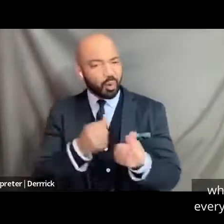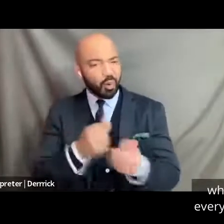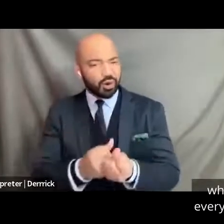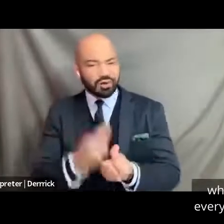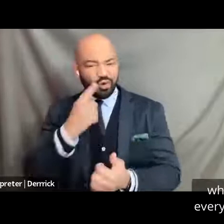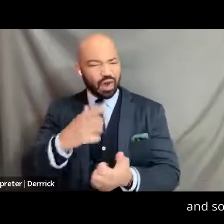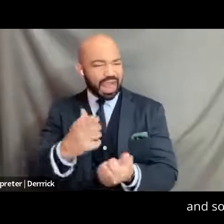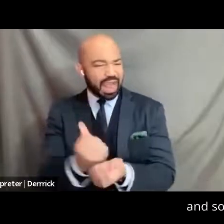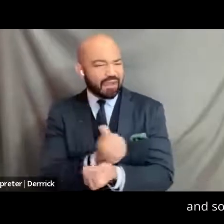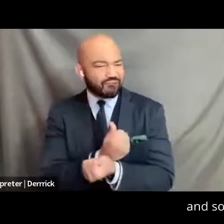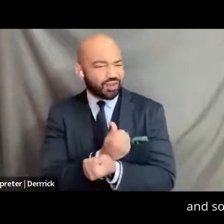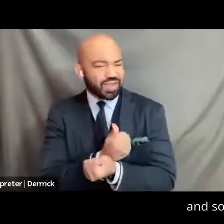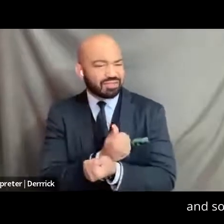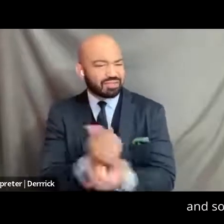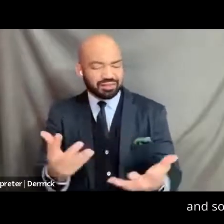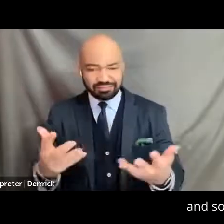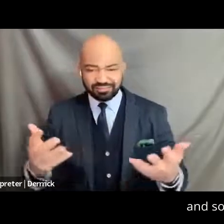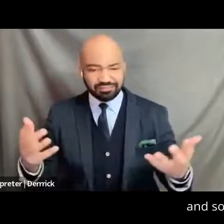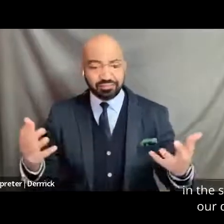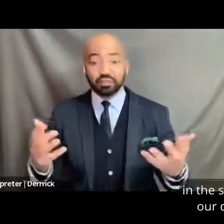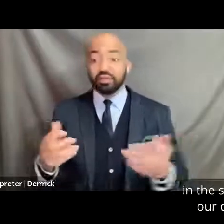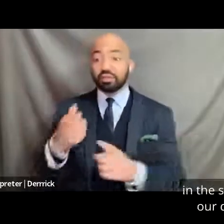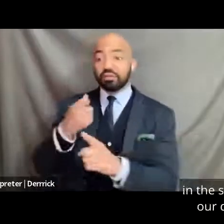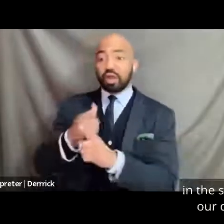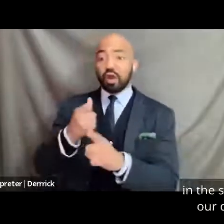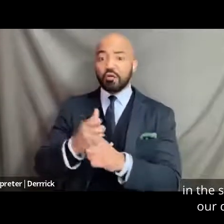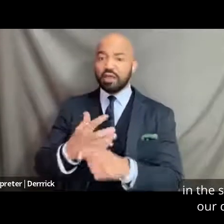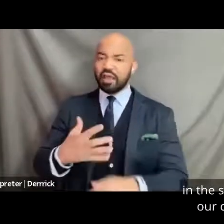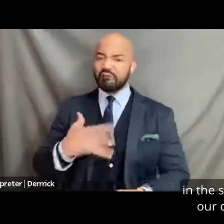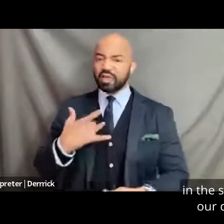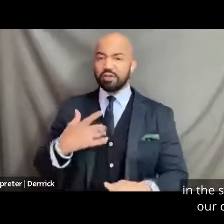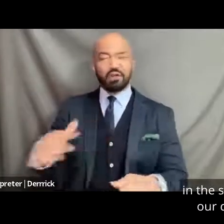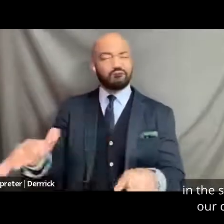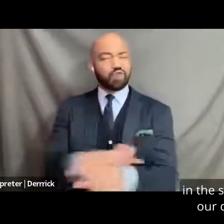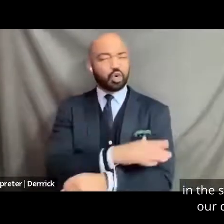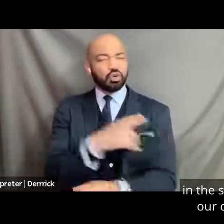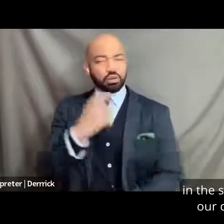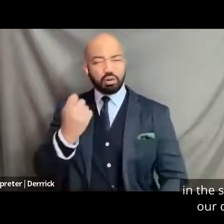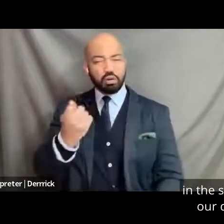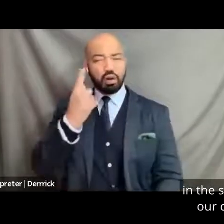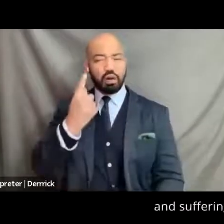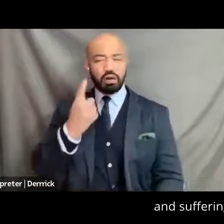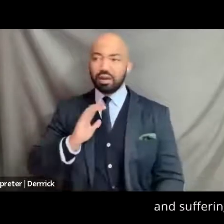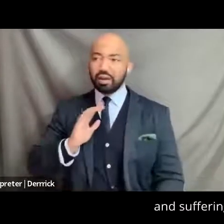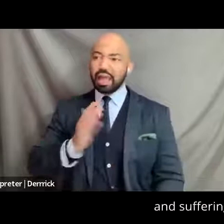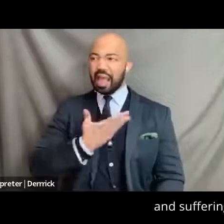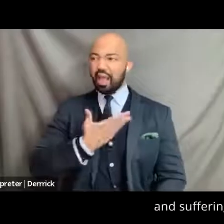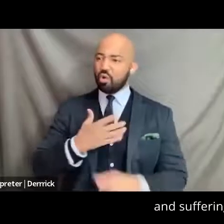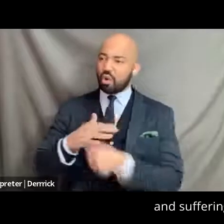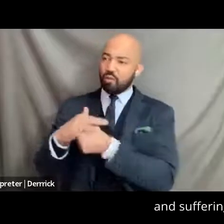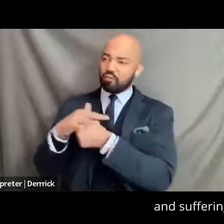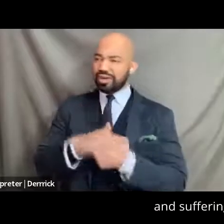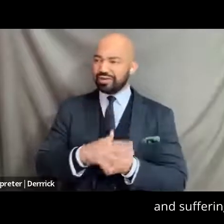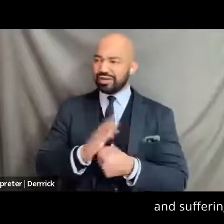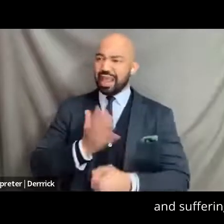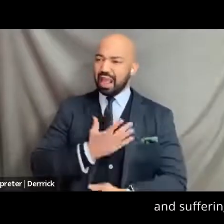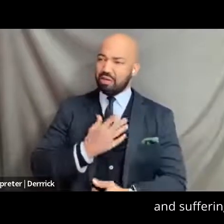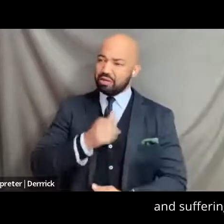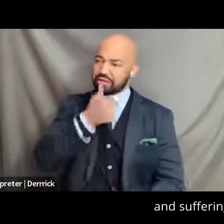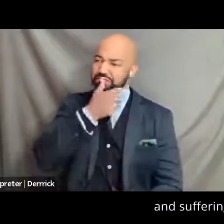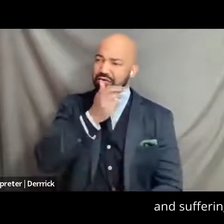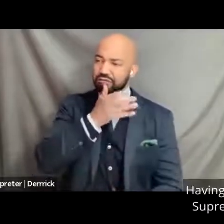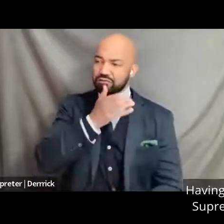sense in these sense and someone who is mutual in the sense of understanding our deepest depressions and sufferings to a certain extent